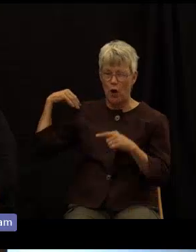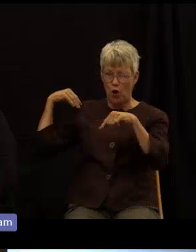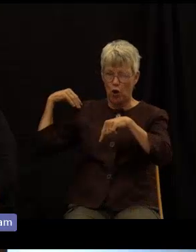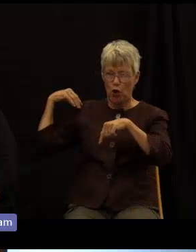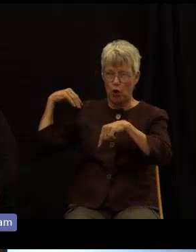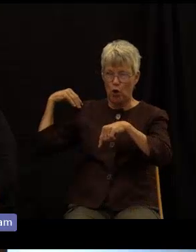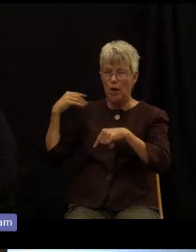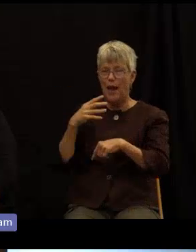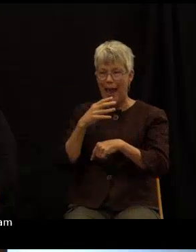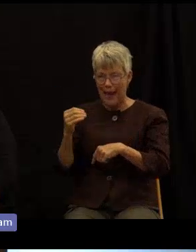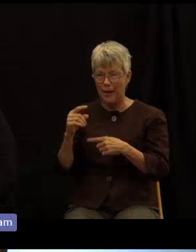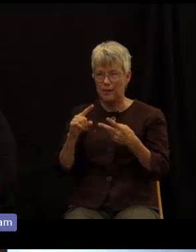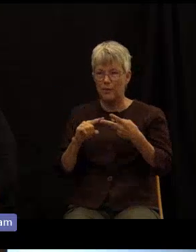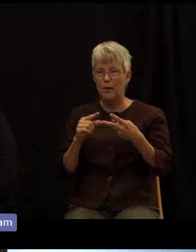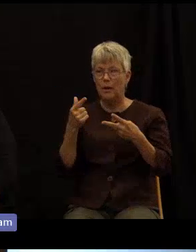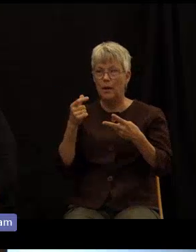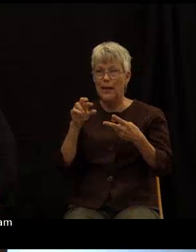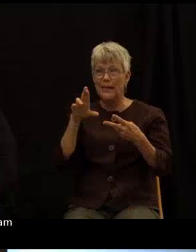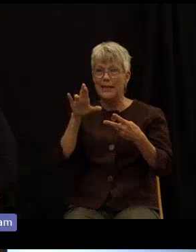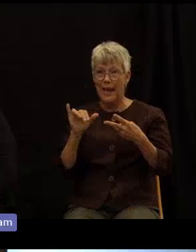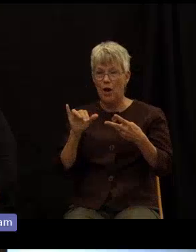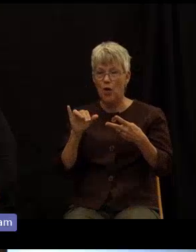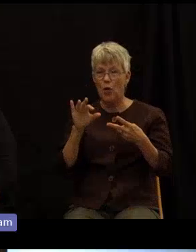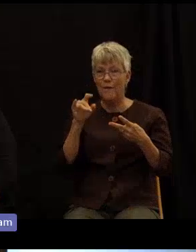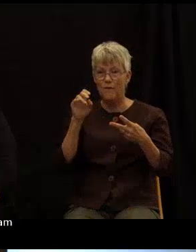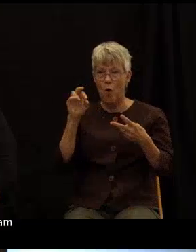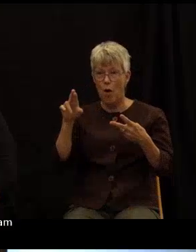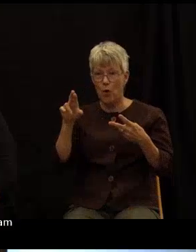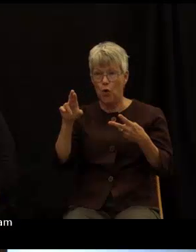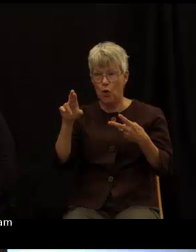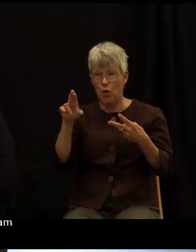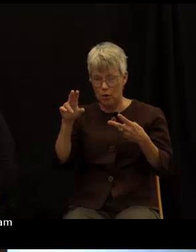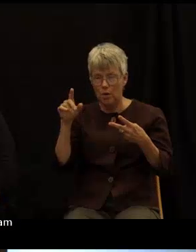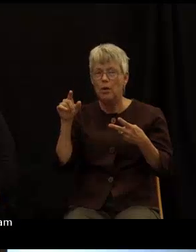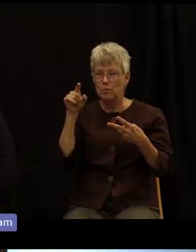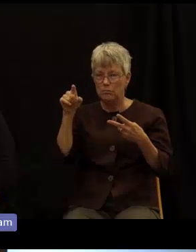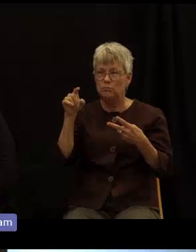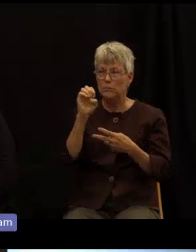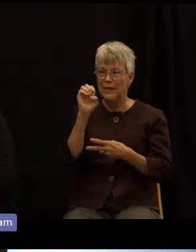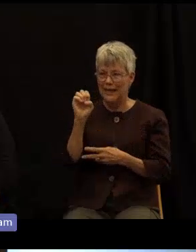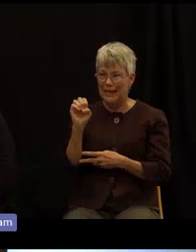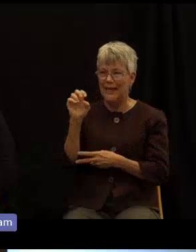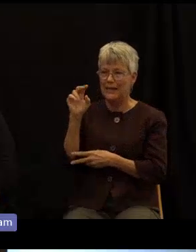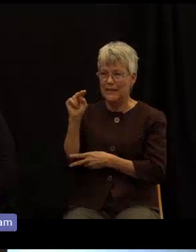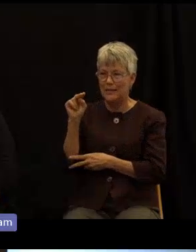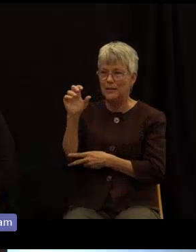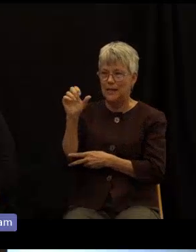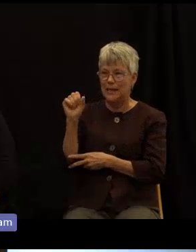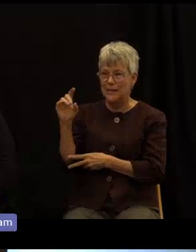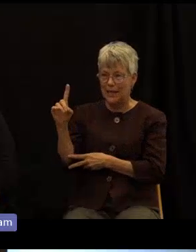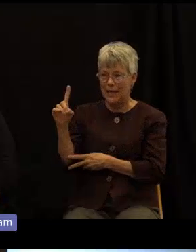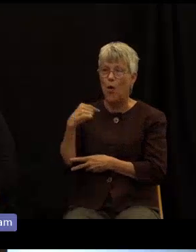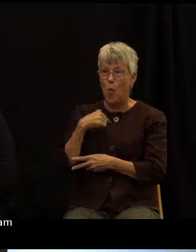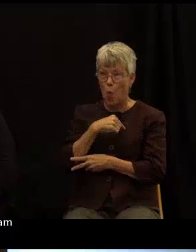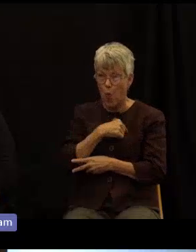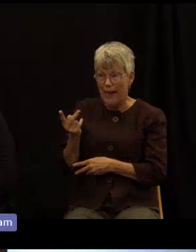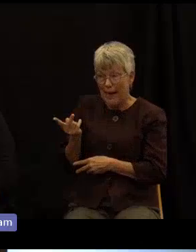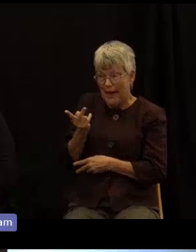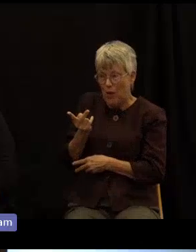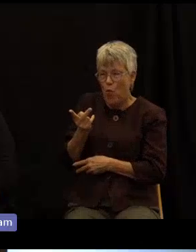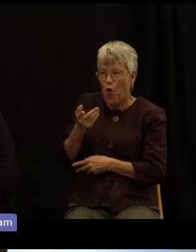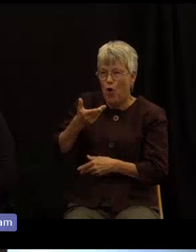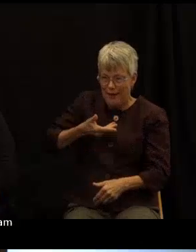Gary Farmer as vice chair of the Eastern School for the Deaf, were invited to the Council for Deaf and Hard of Hearing